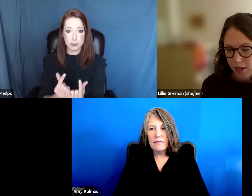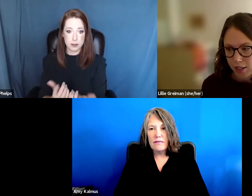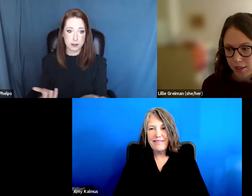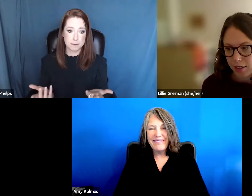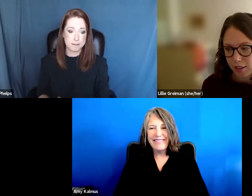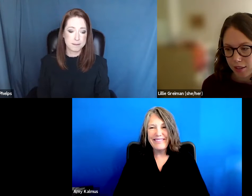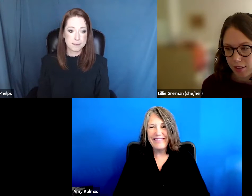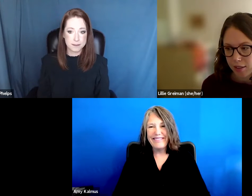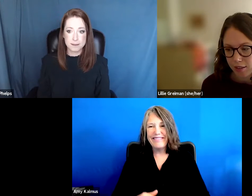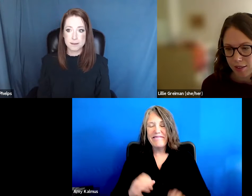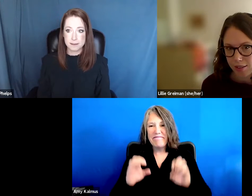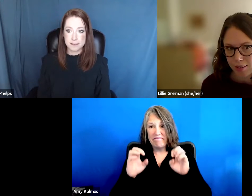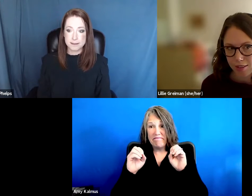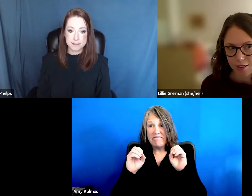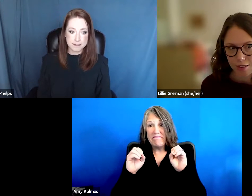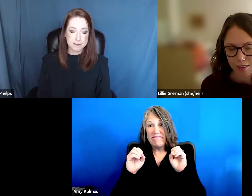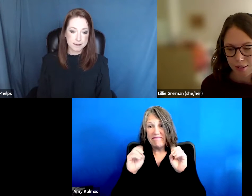All right.